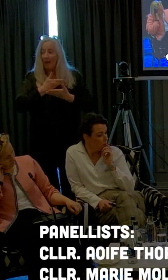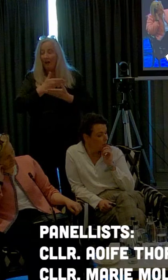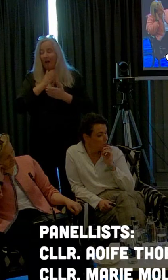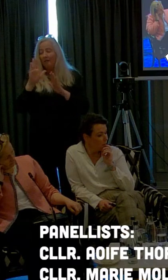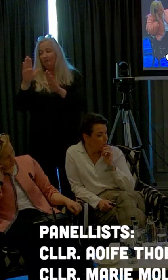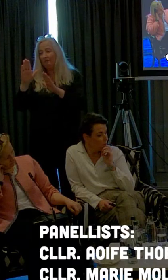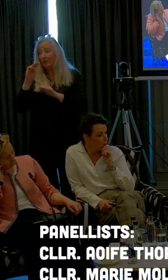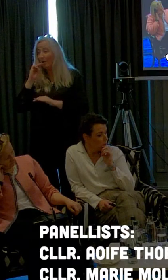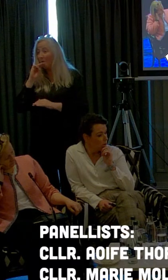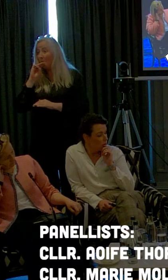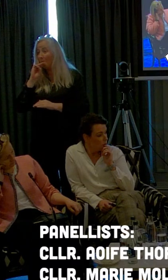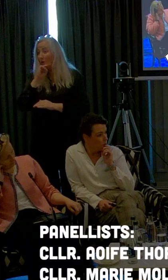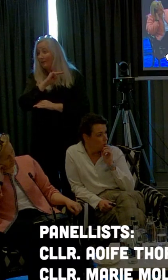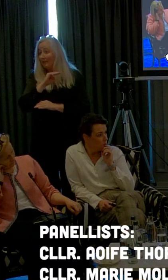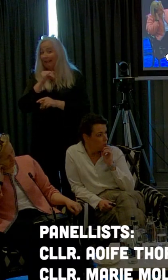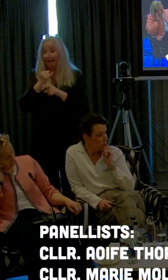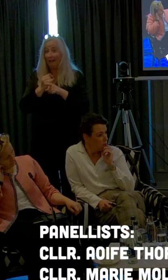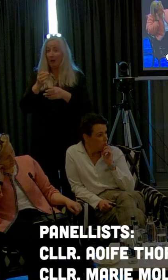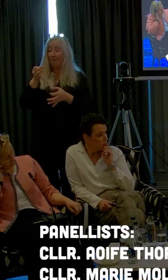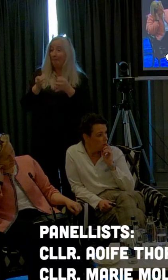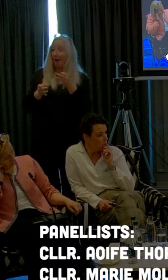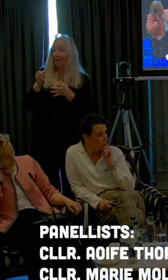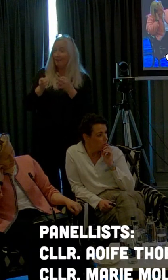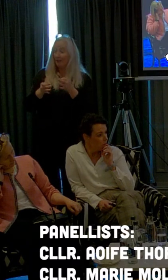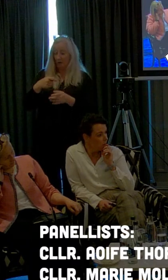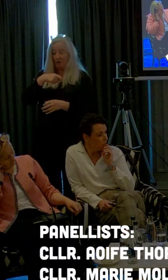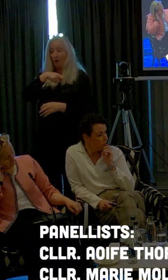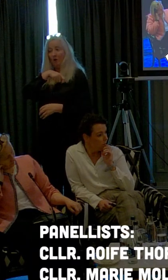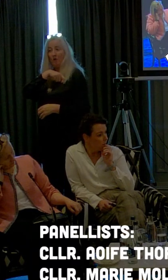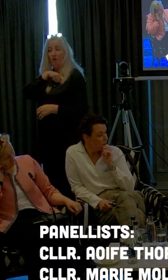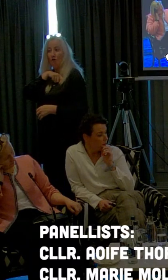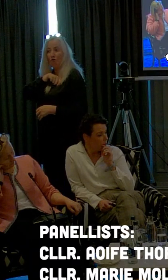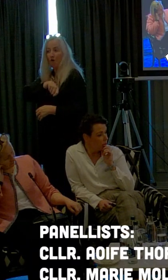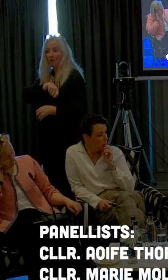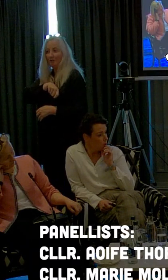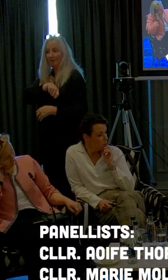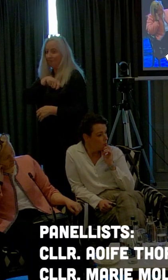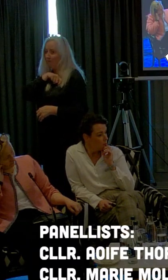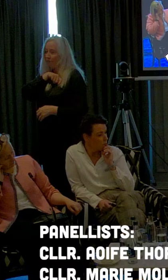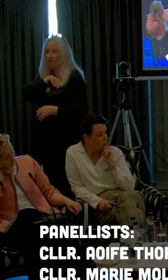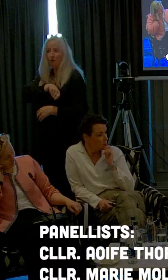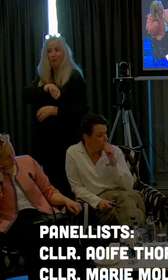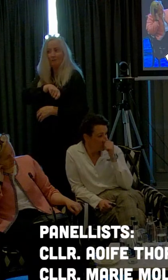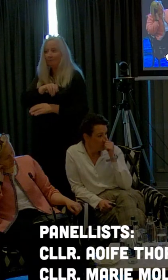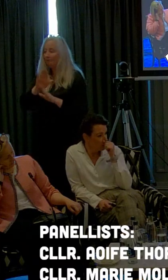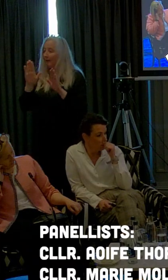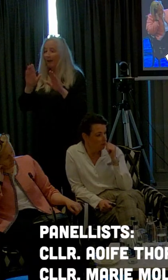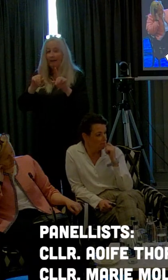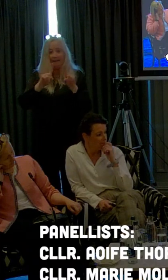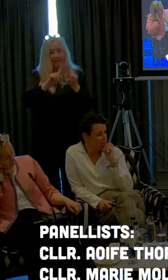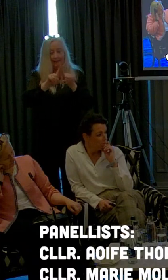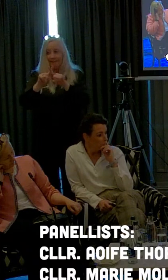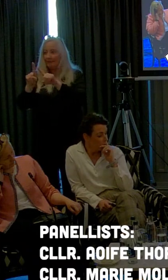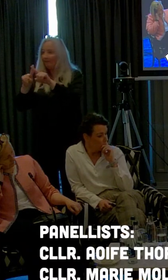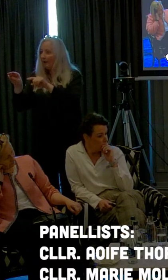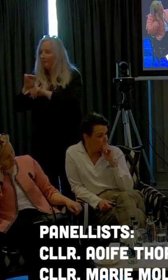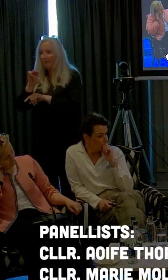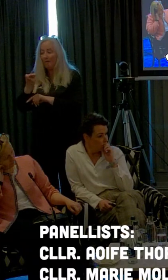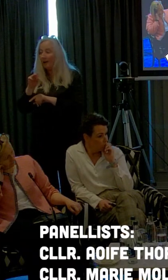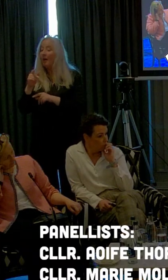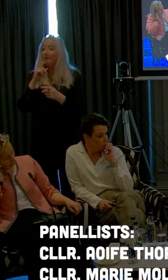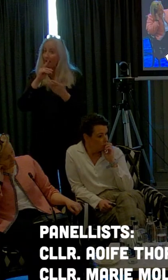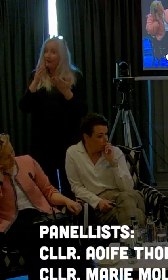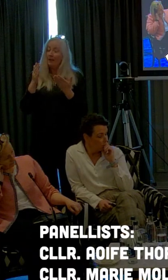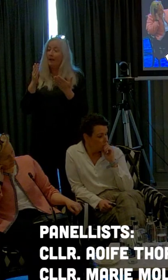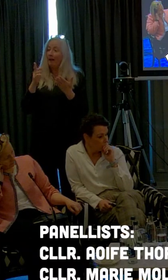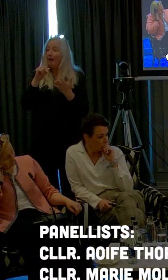important in politics, is the trust that you build, that people, you know, you build for people, and that the confidentiality, and you